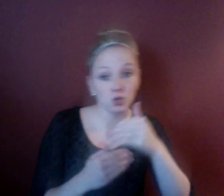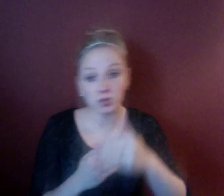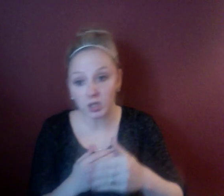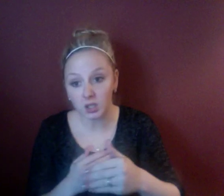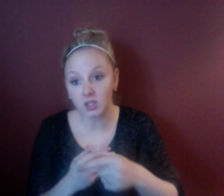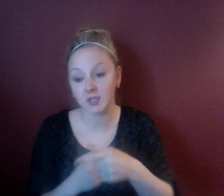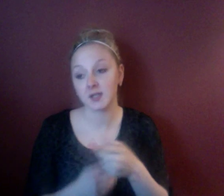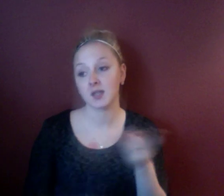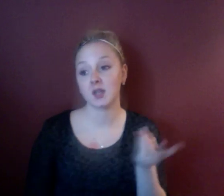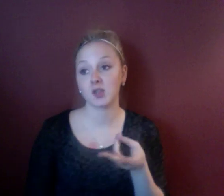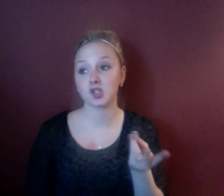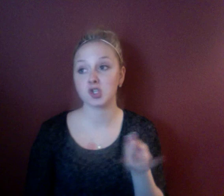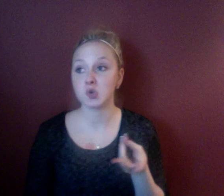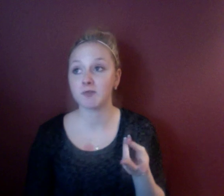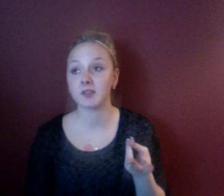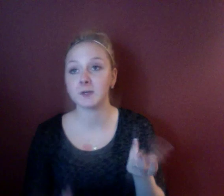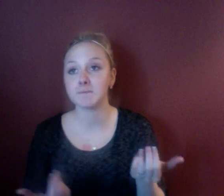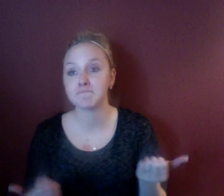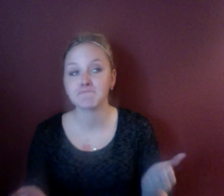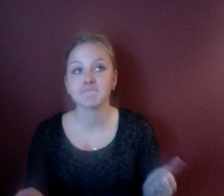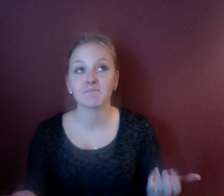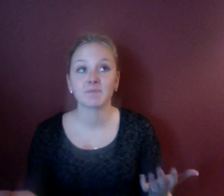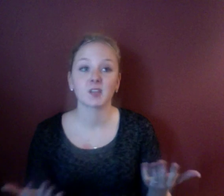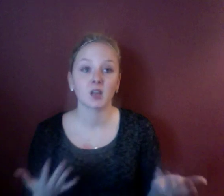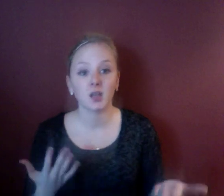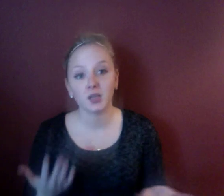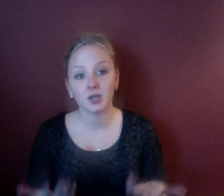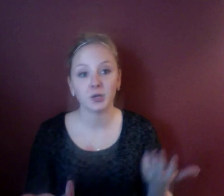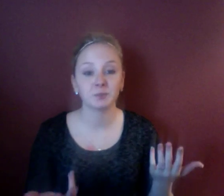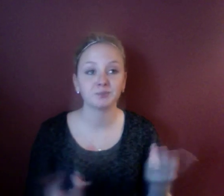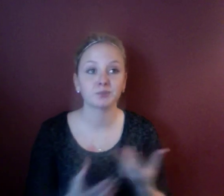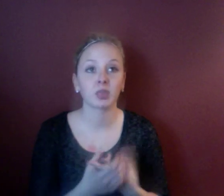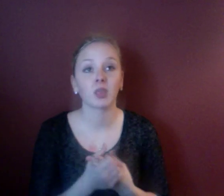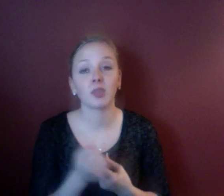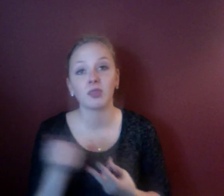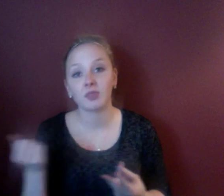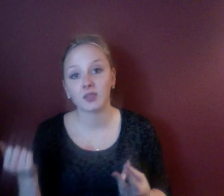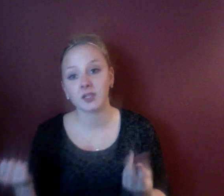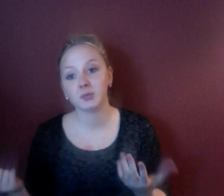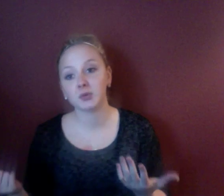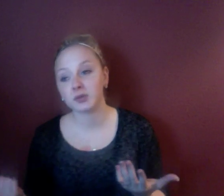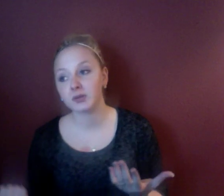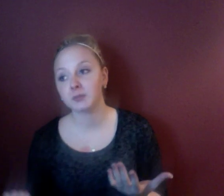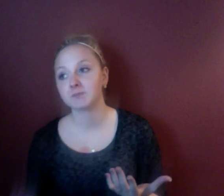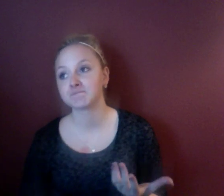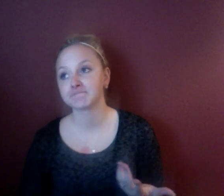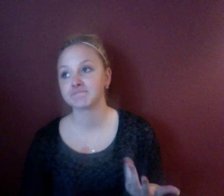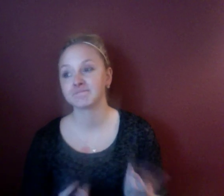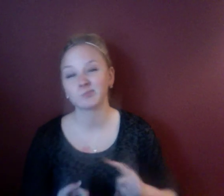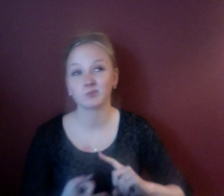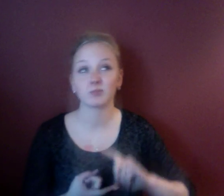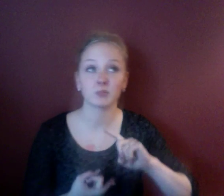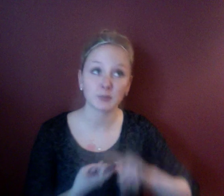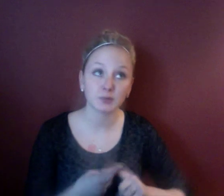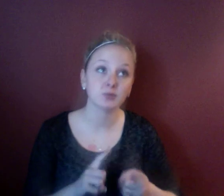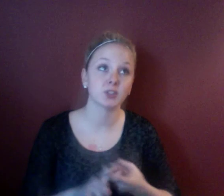short. Especially when you're wearing stripper heels. You're somehow not hitting the right note. So if we could figure out a way to kind of help